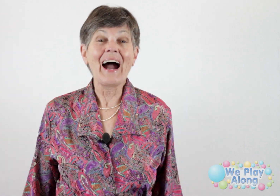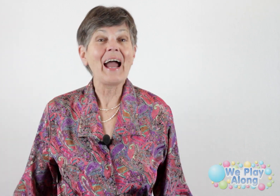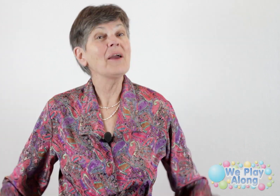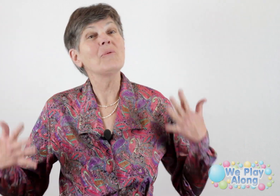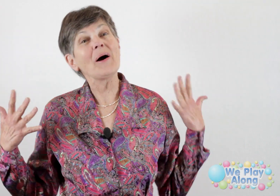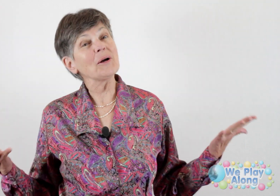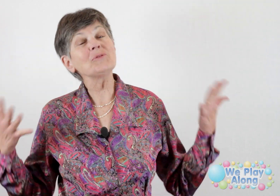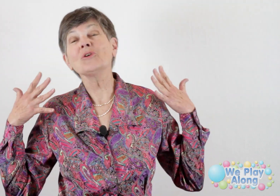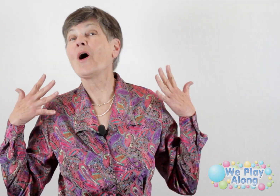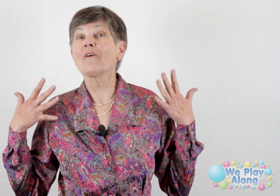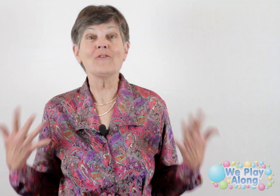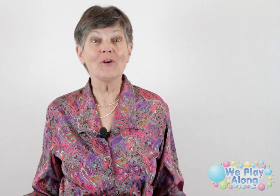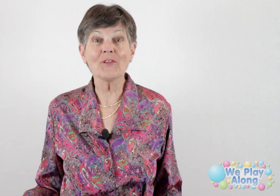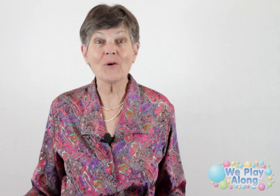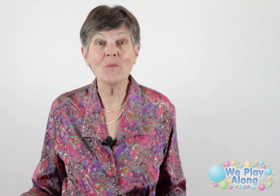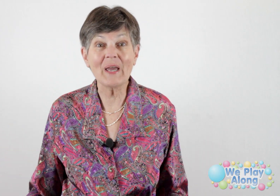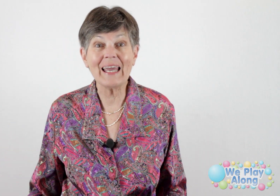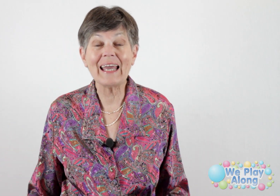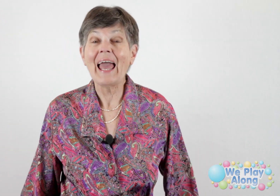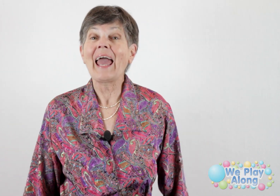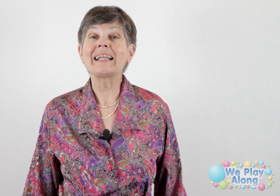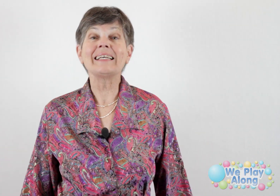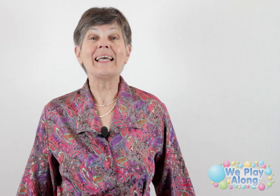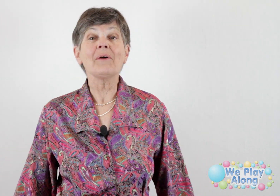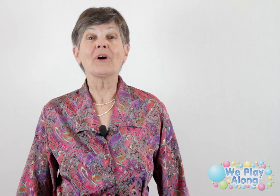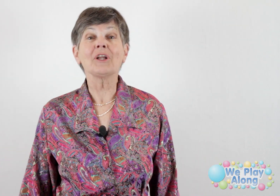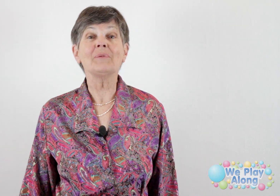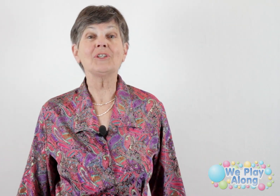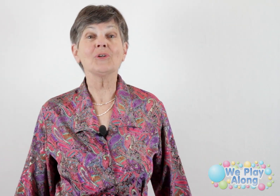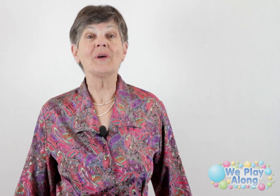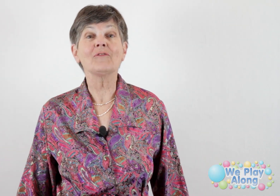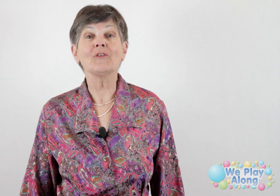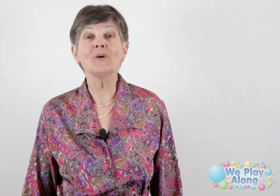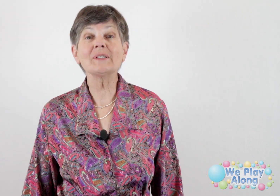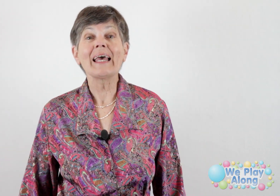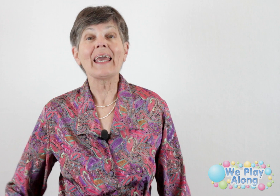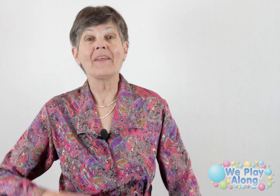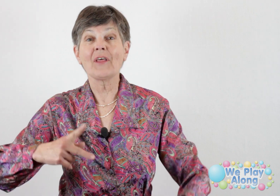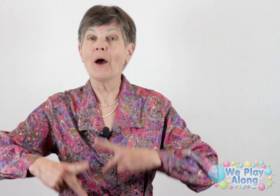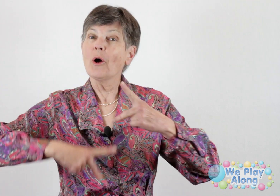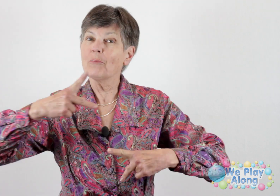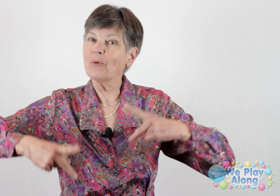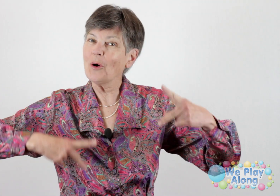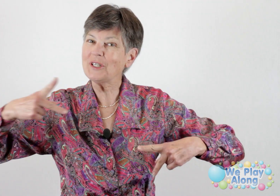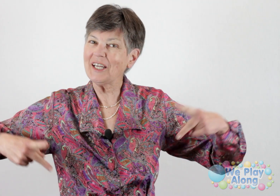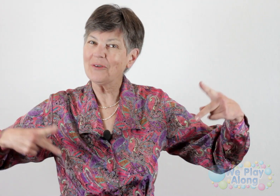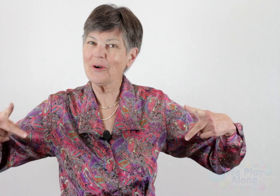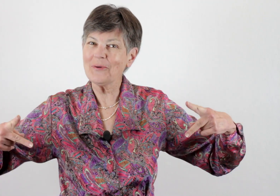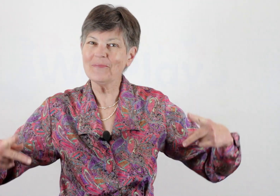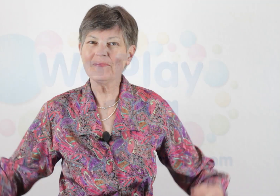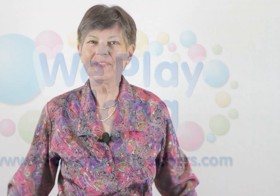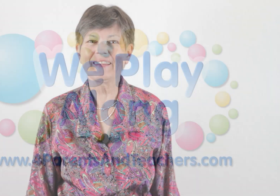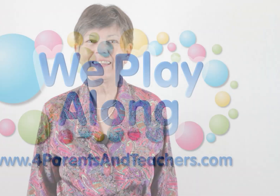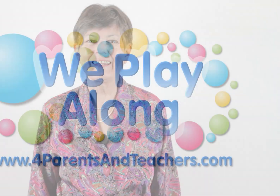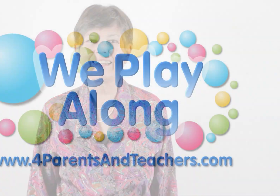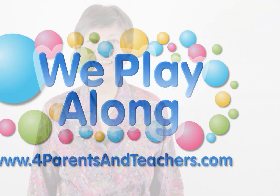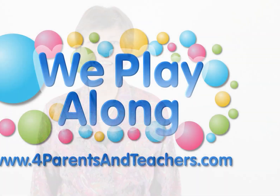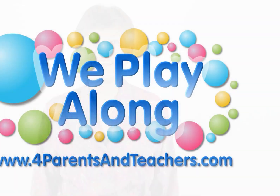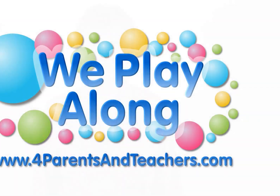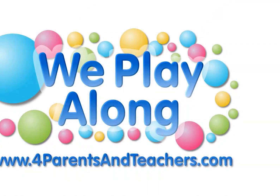Hi, welcome to our food of the week, and today we're going to be doing foods in the protein group. Play, play, play